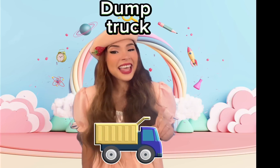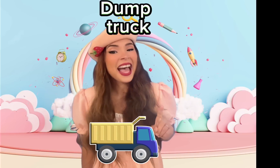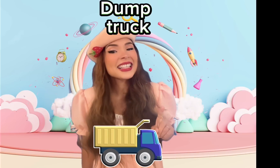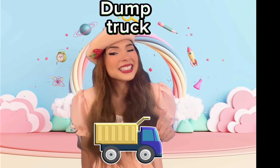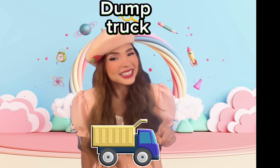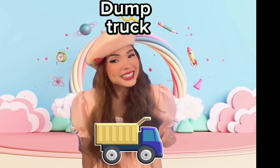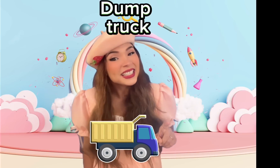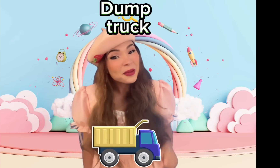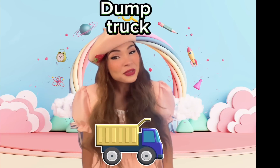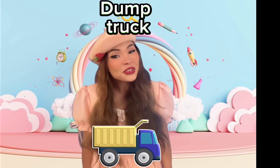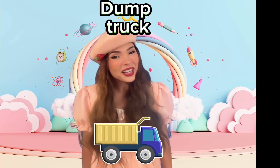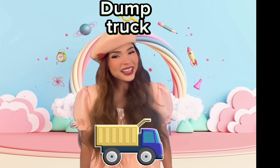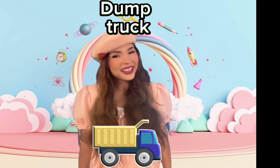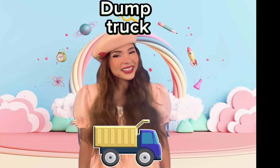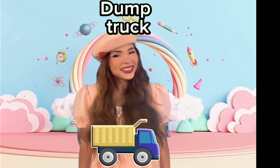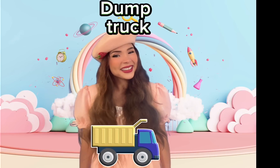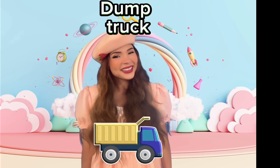That's a dump truck.